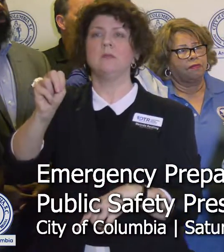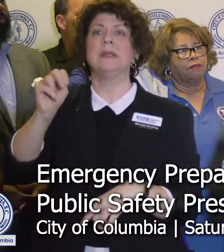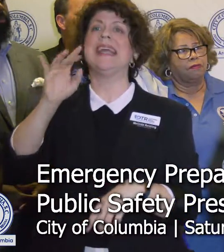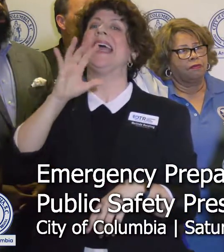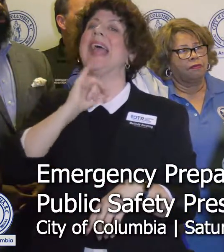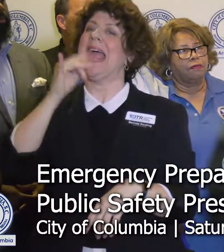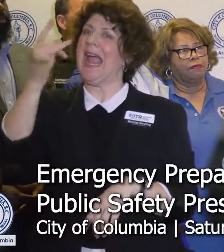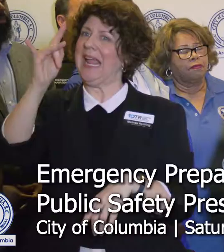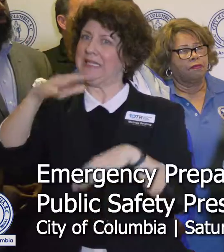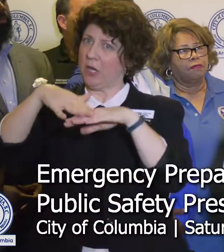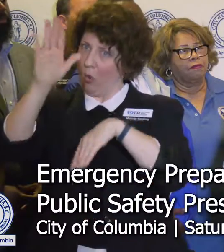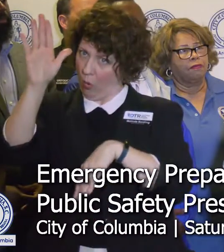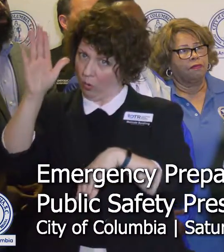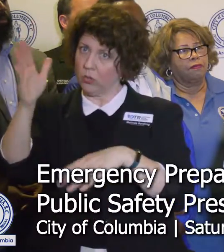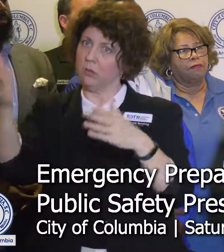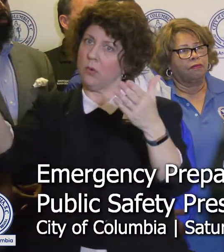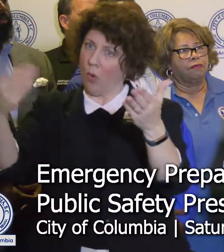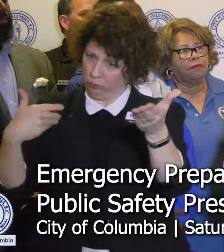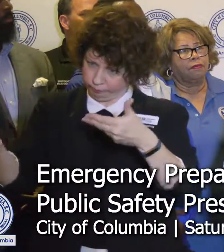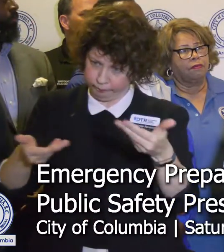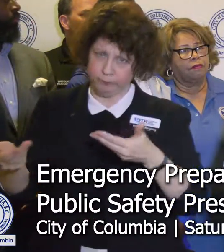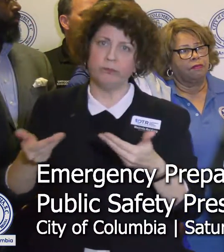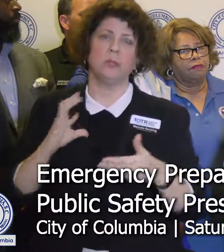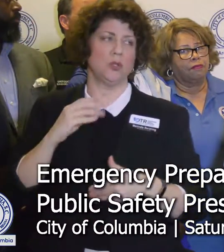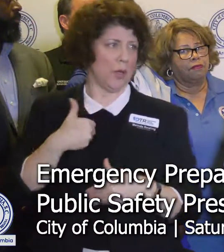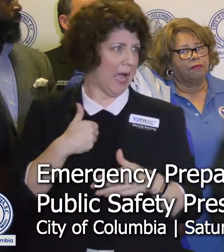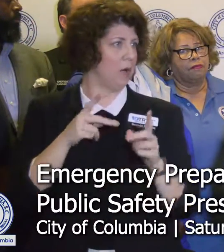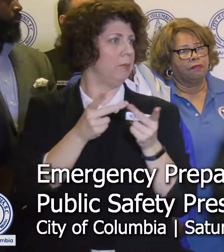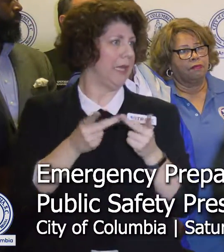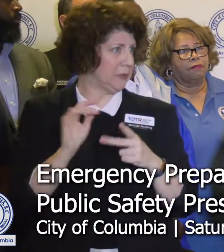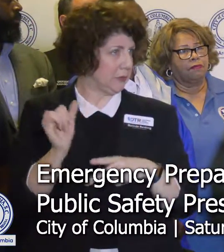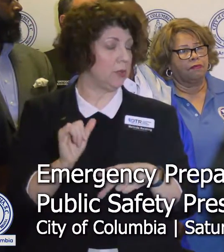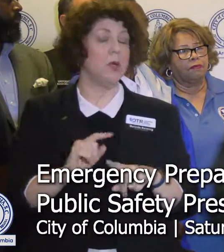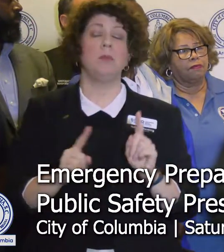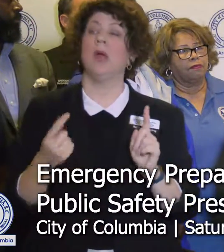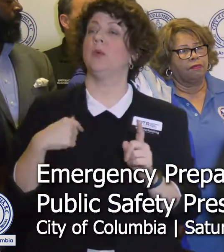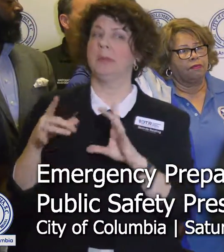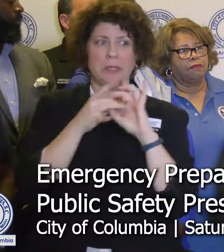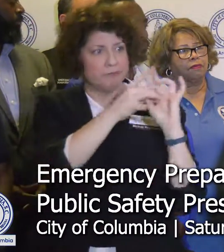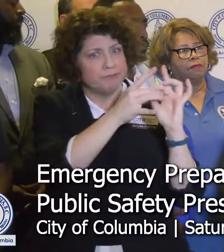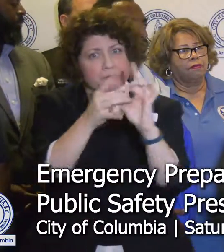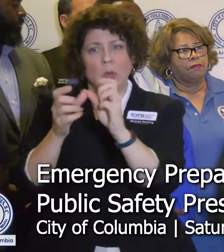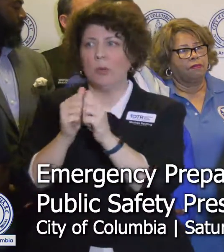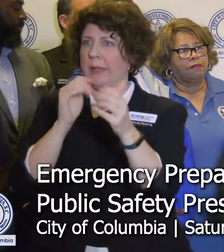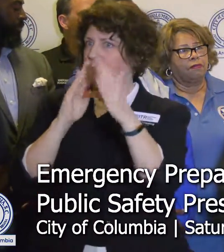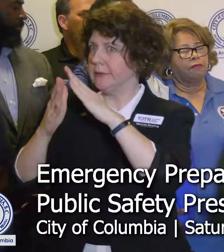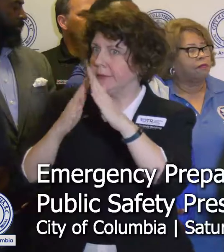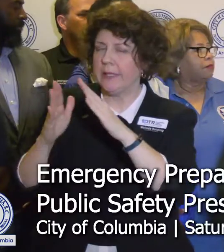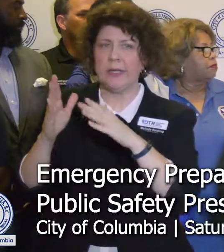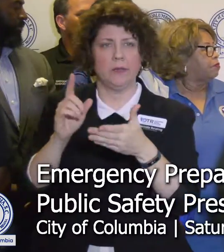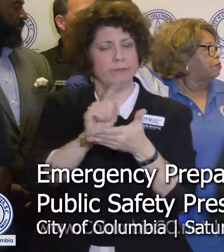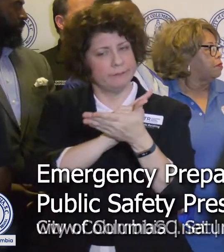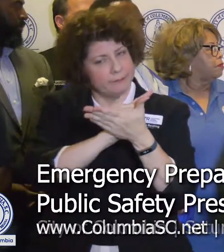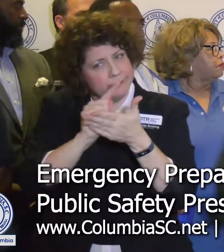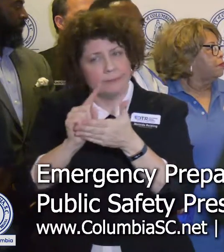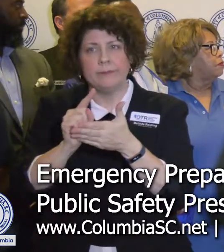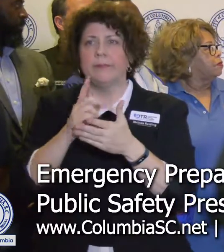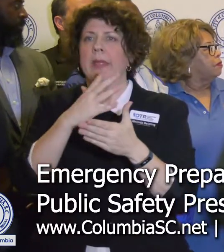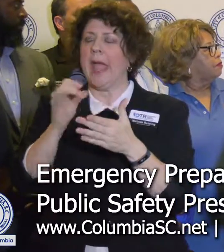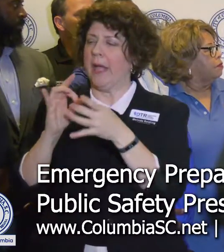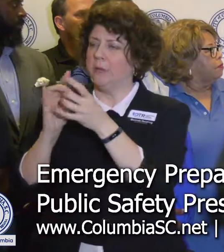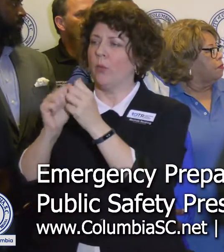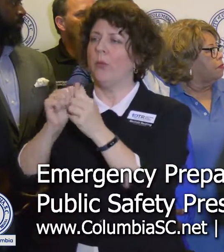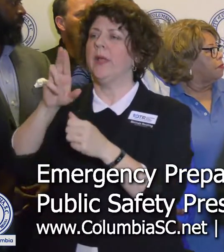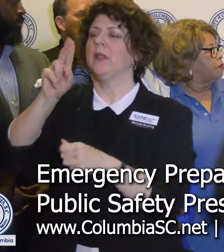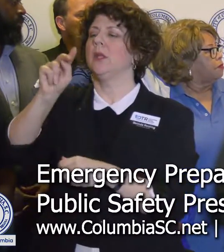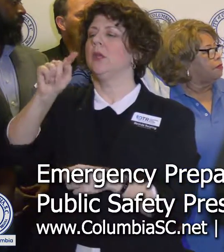older, and we're opening our doors to get people in off the street. We've been coordinating with the city all week and with United Way,